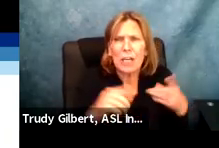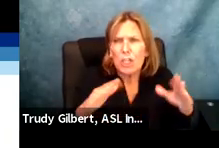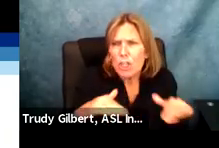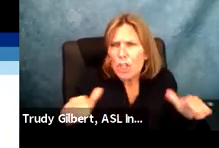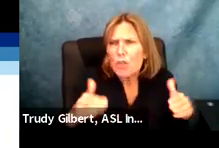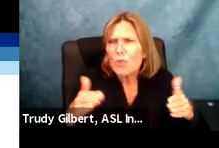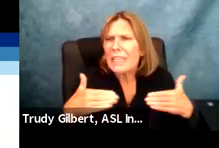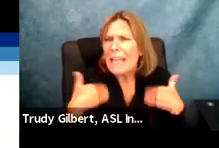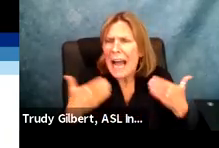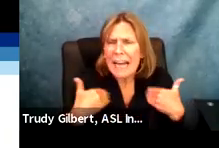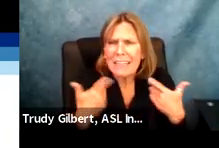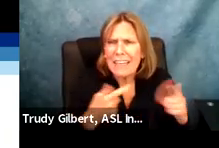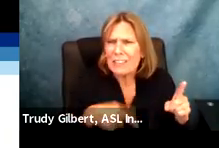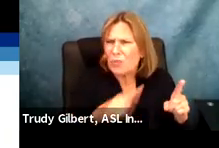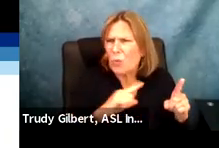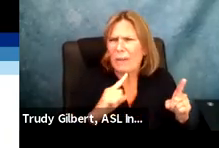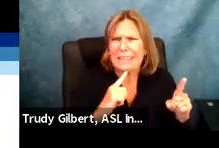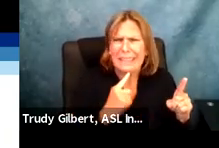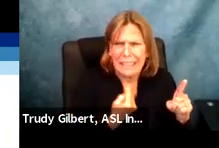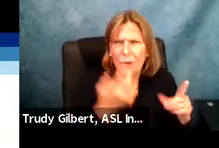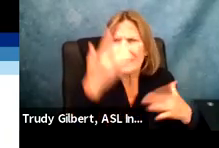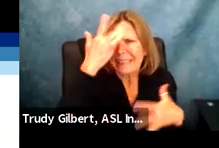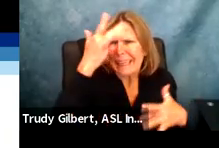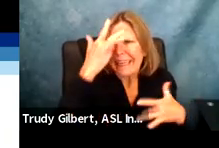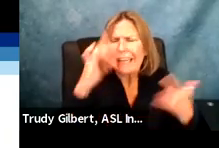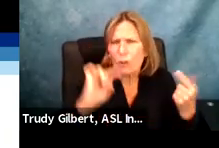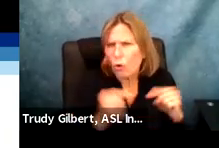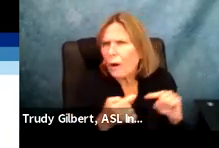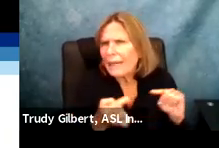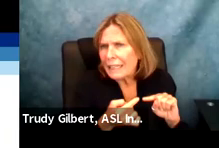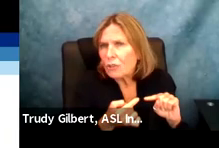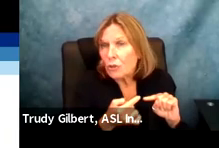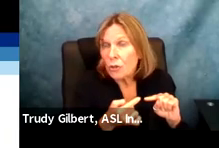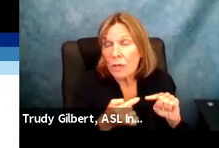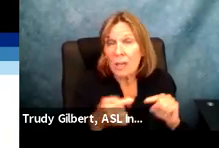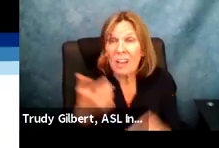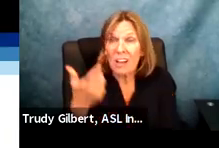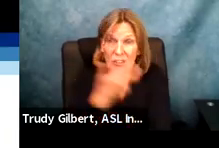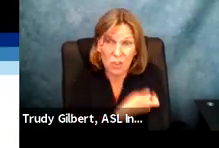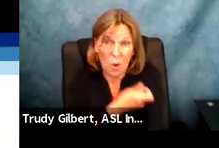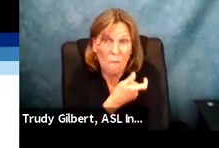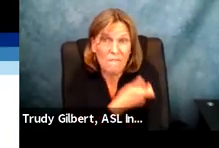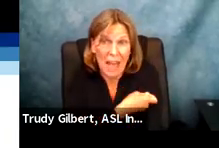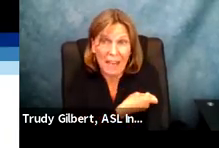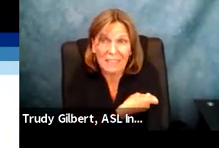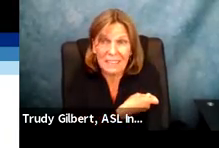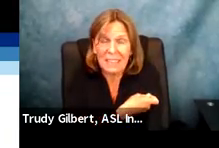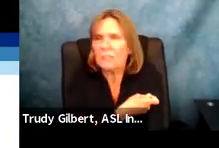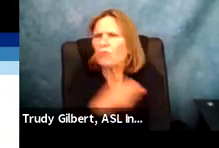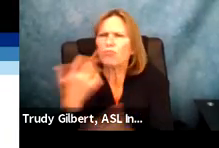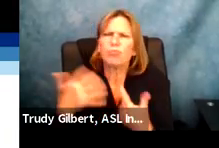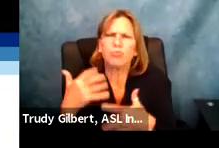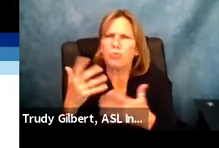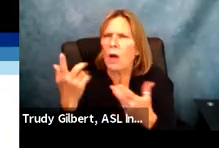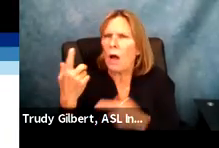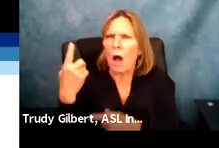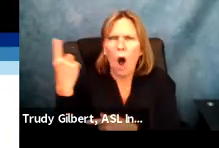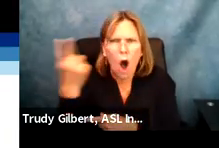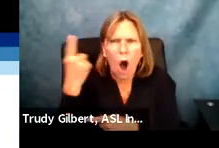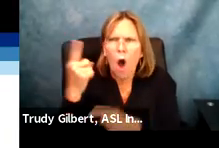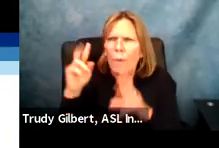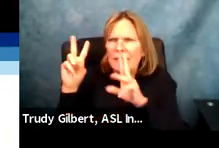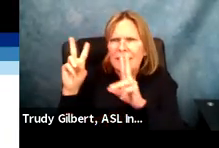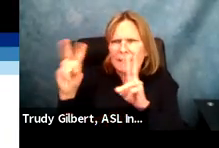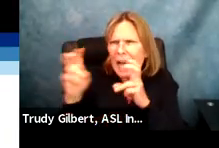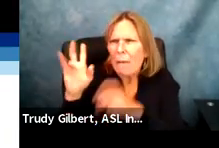are critically ill or injured. And so vaccines are something that have always been really important to me because they help prevent a